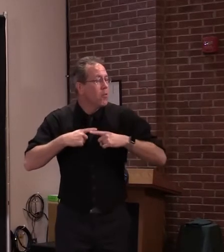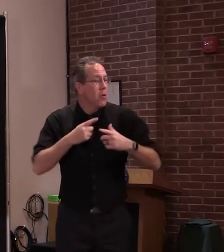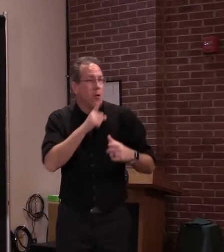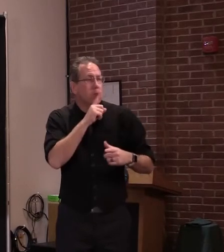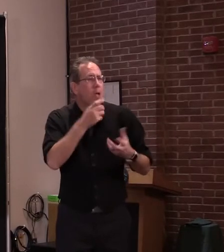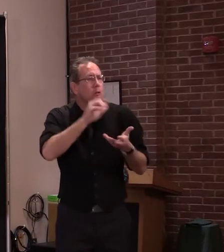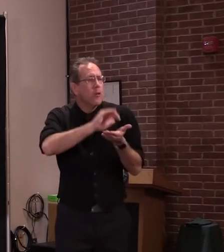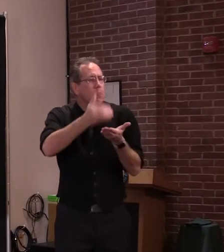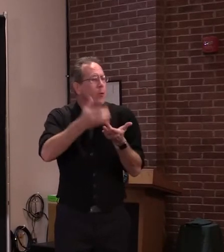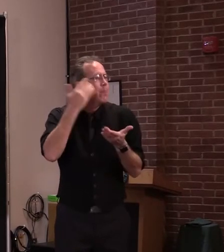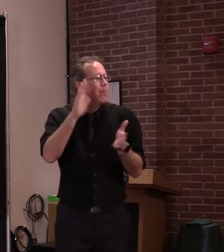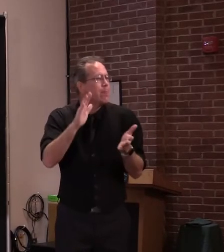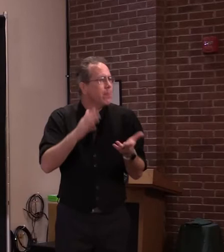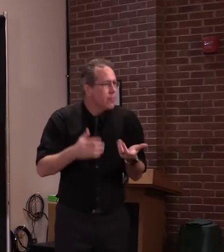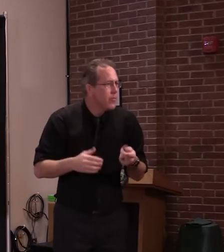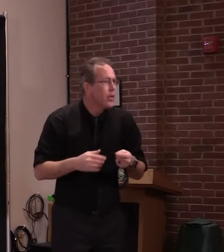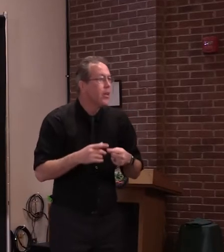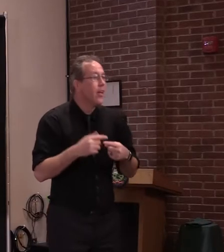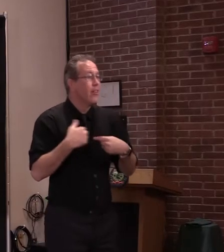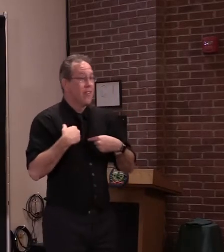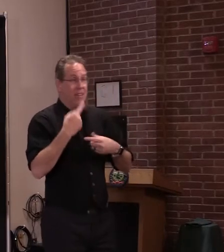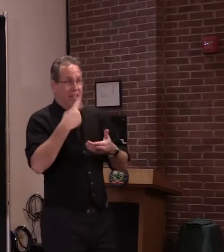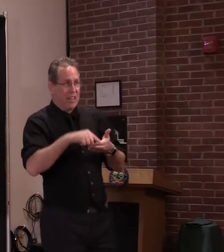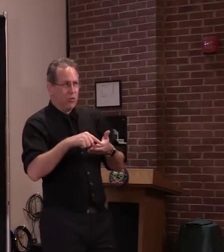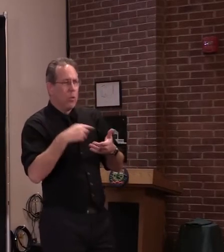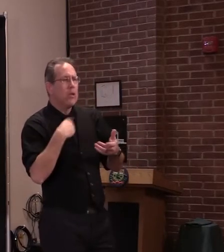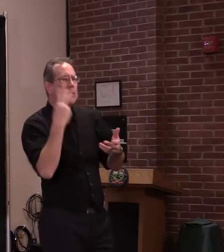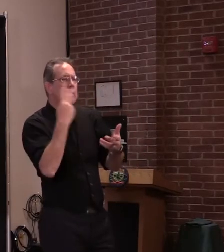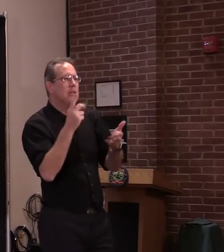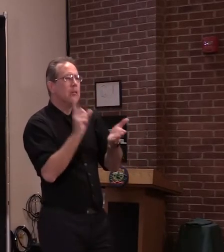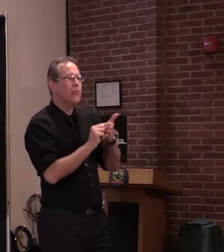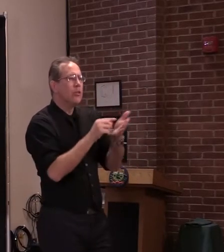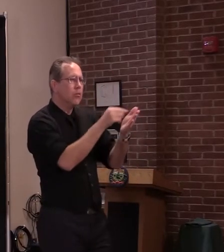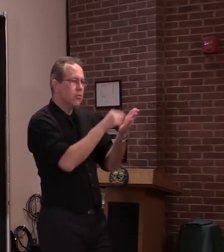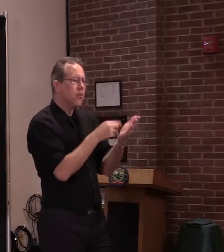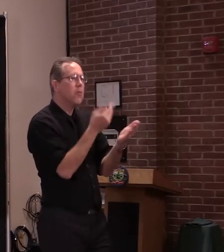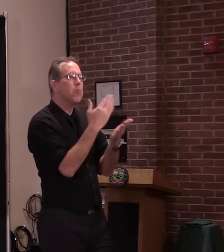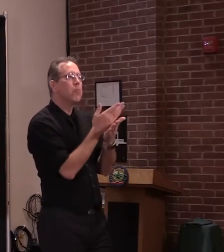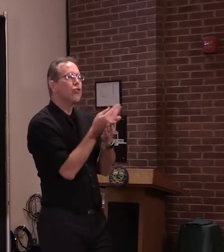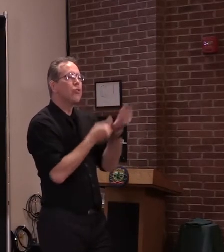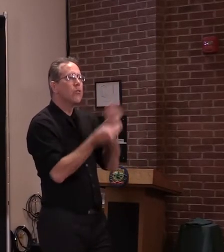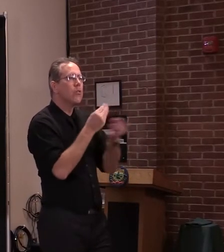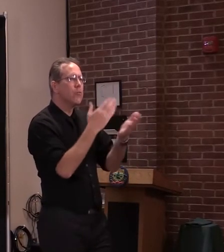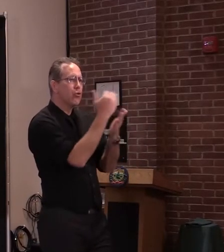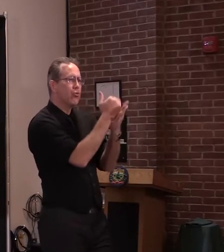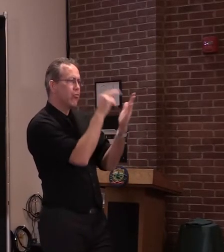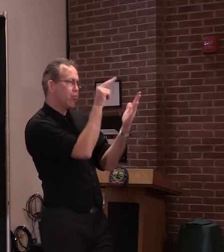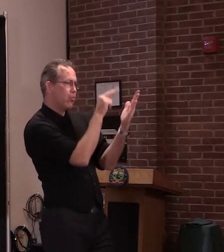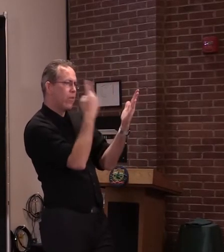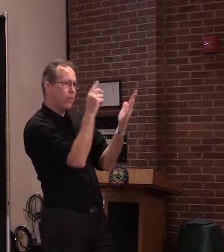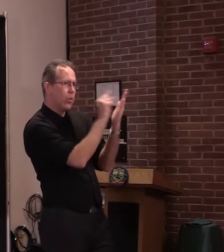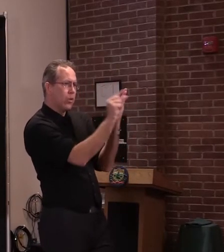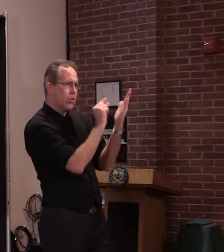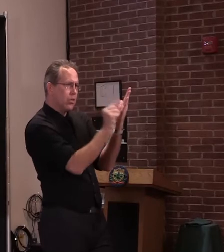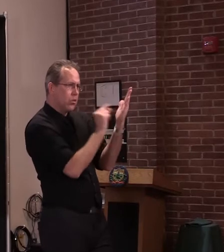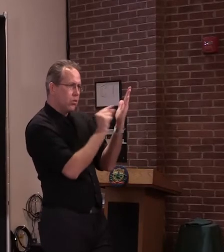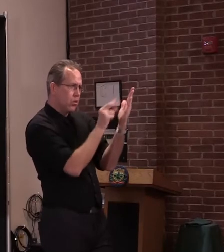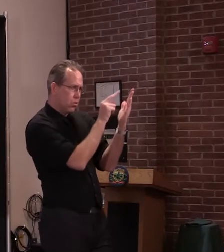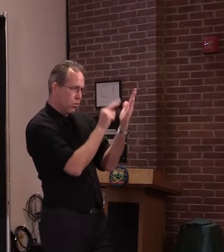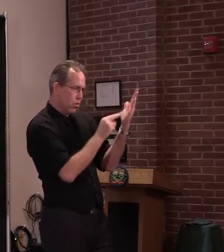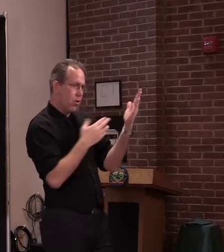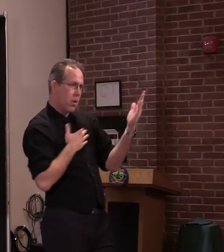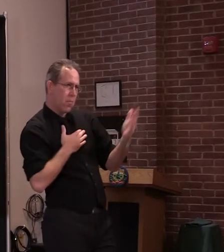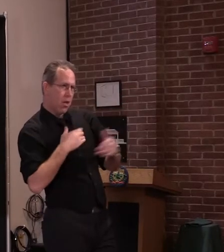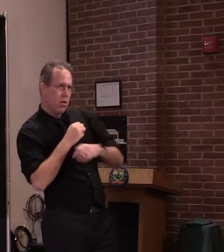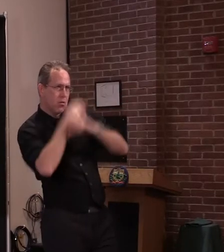budget next week. Suffice it to say, I didn't know about this, so I haven't included that. So there'll have to be decisions made